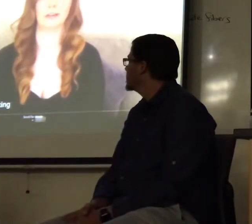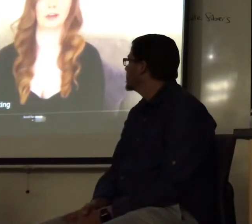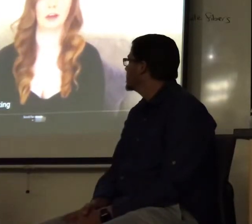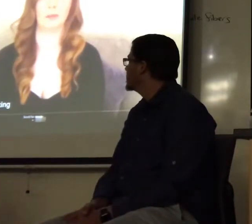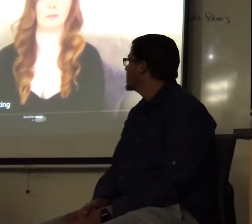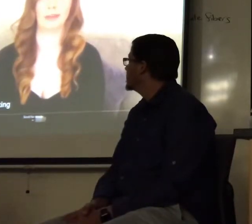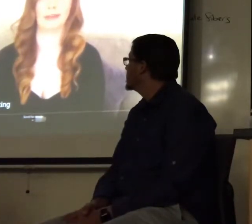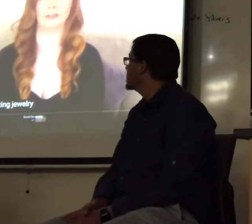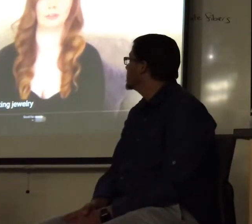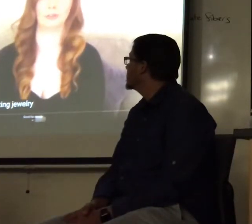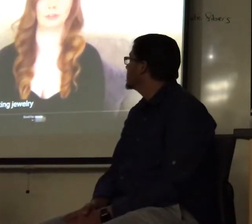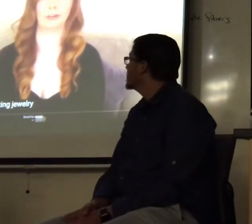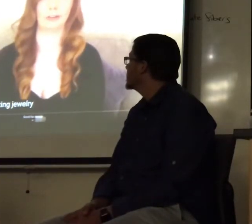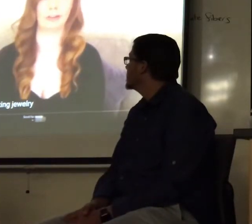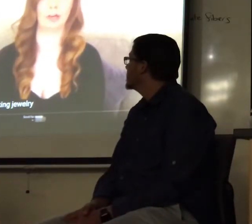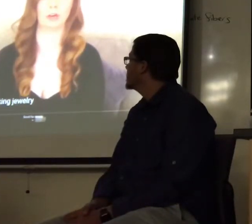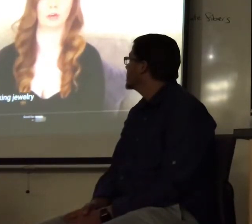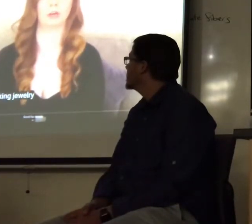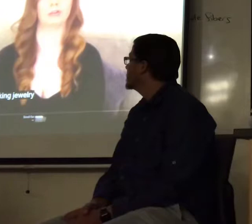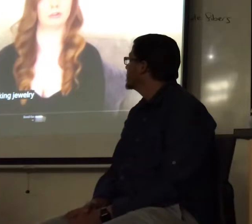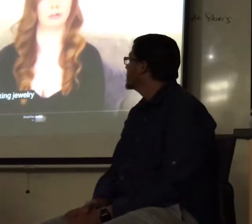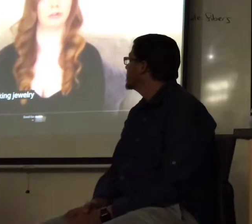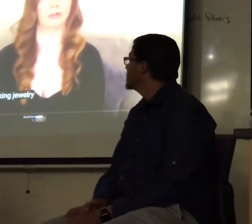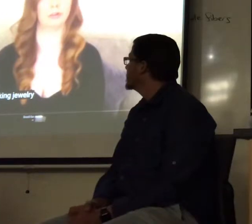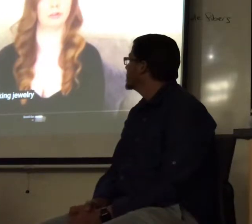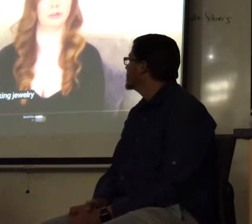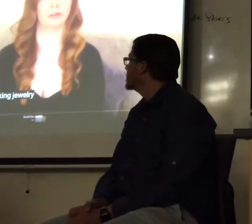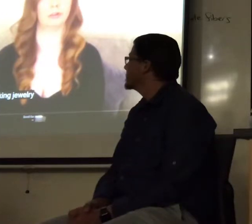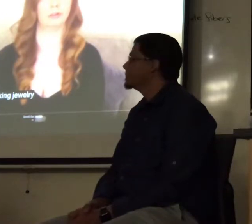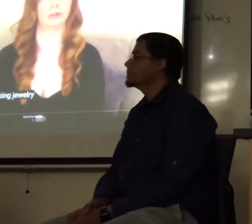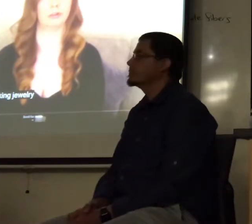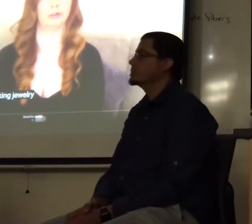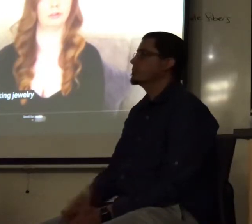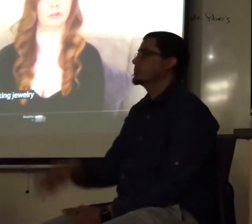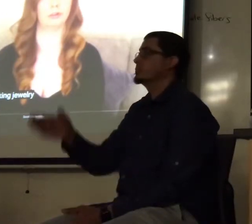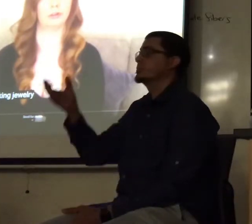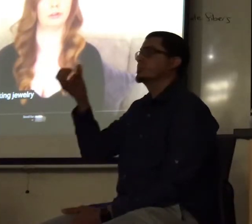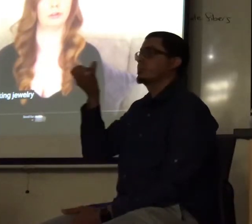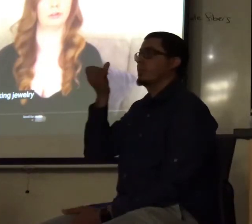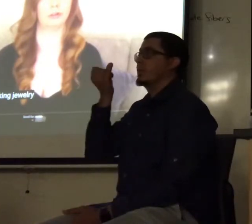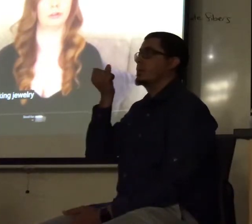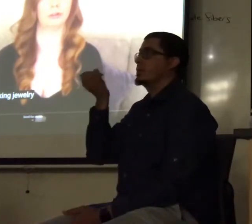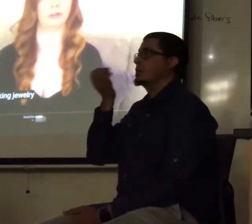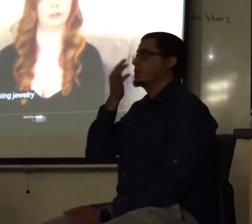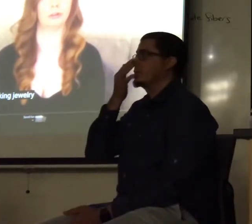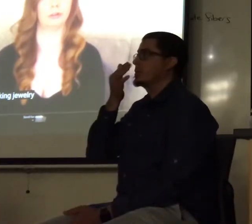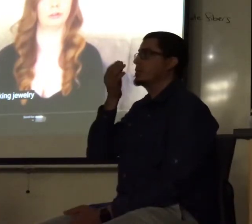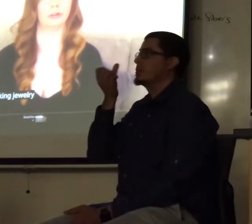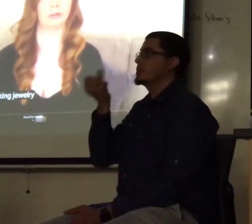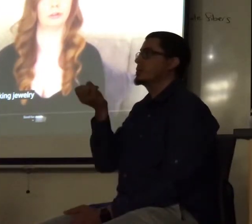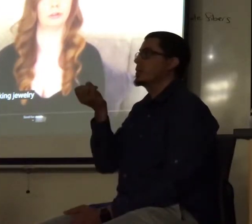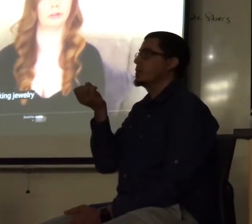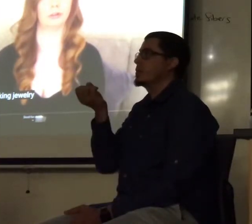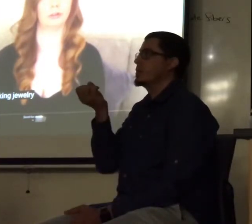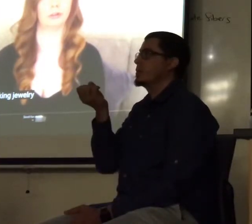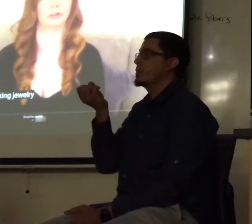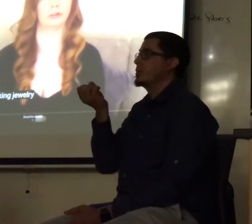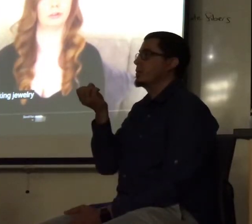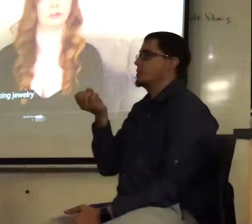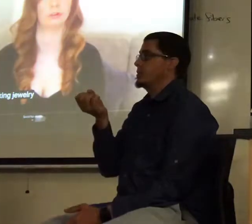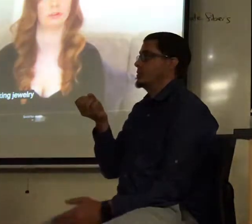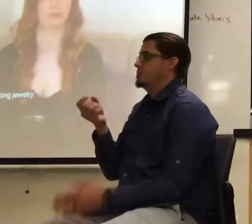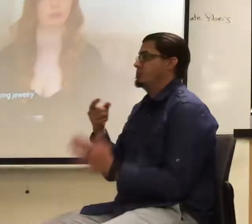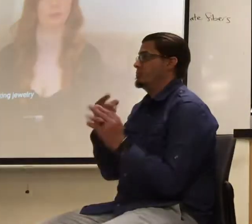jewellery, making jewellery. Okay, so just playing for less than 2